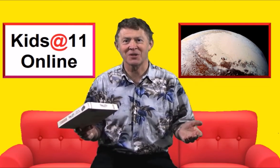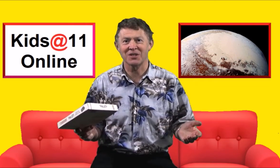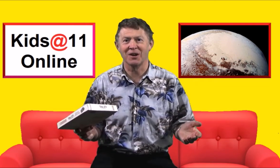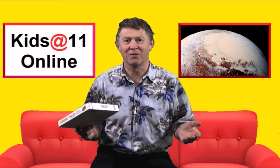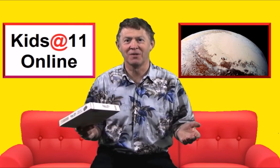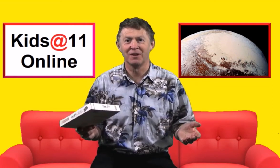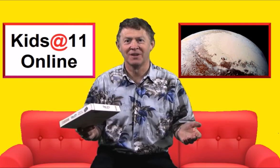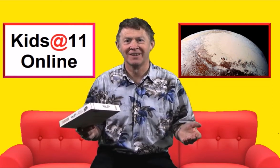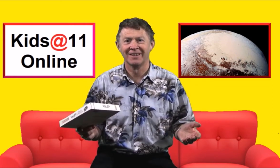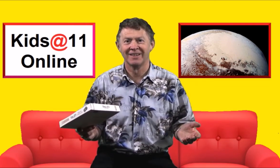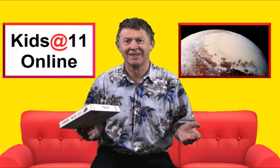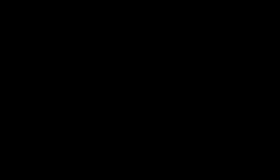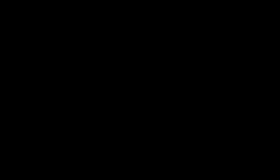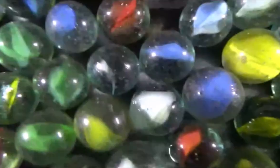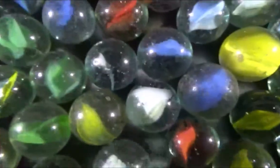yourself.